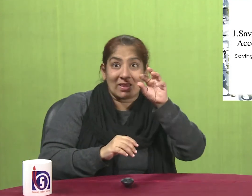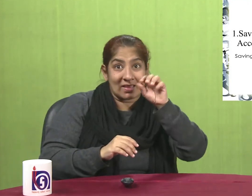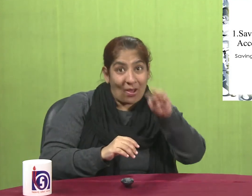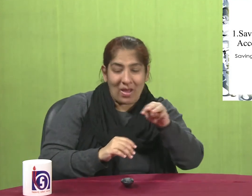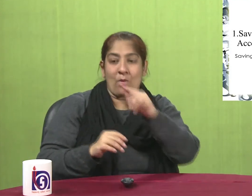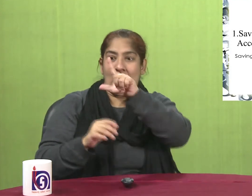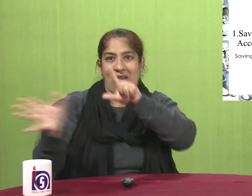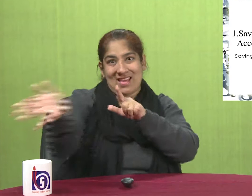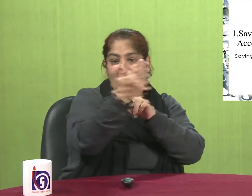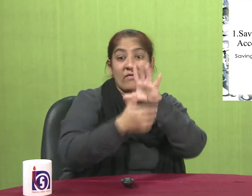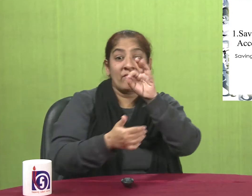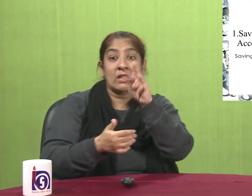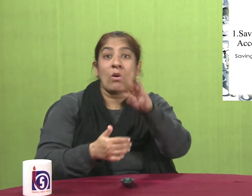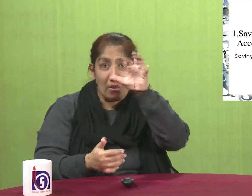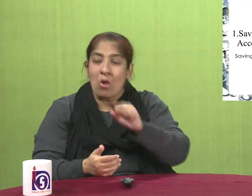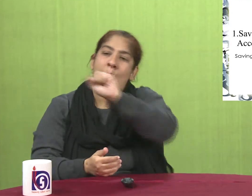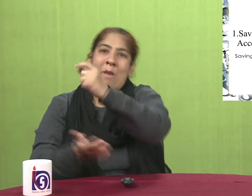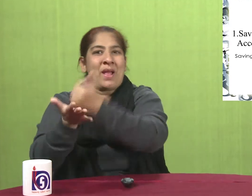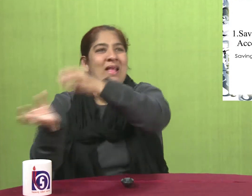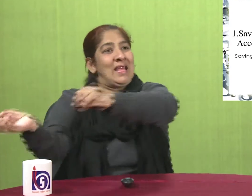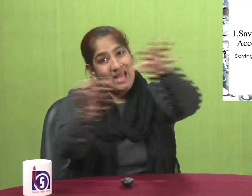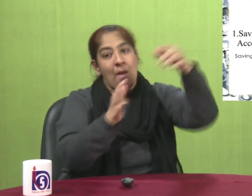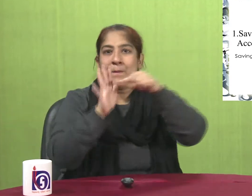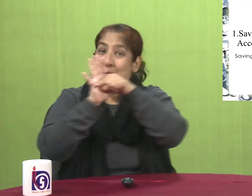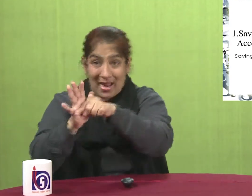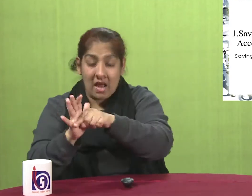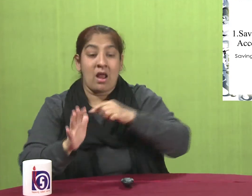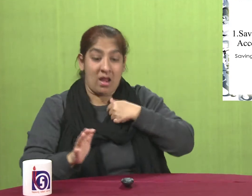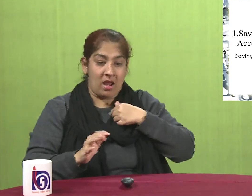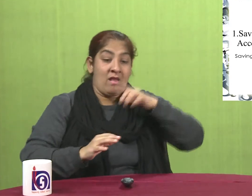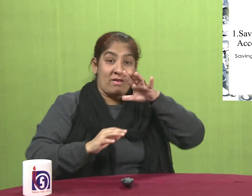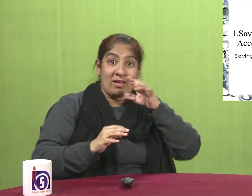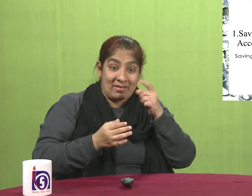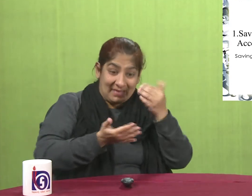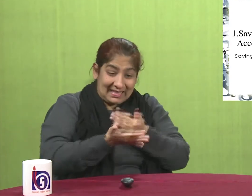and when you have used, you can always return the money to the same account.